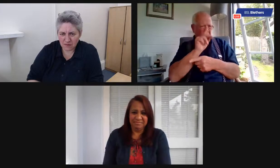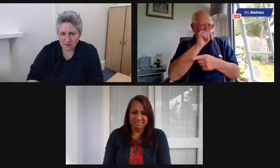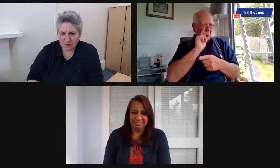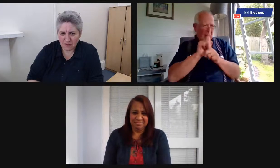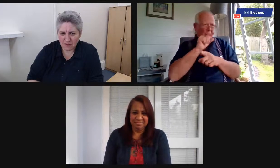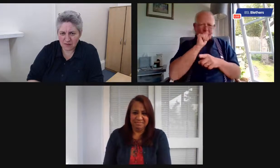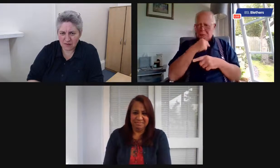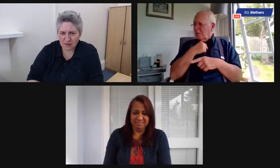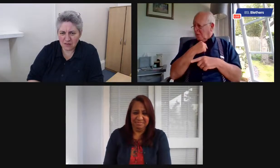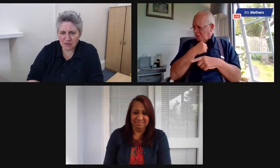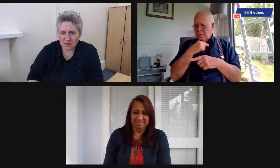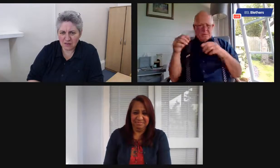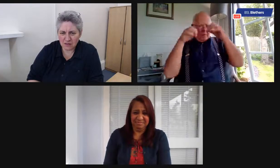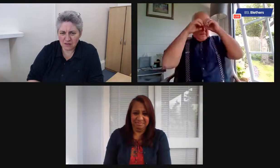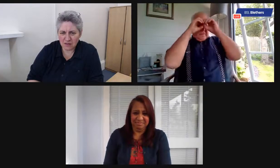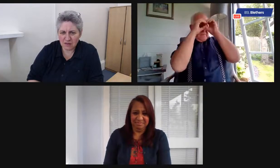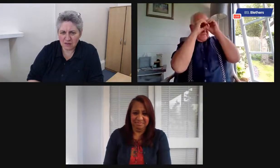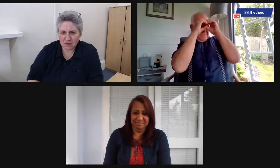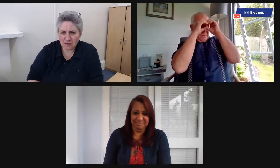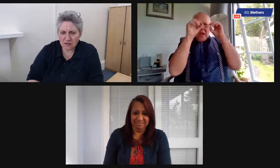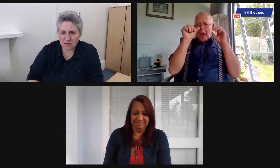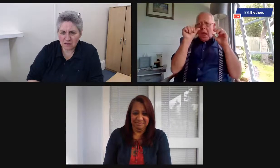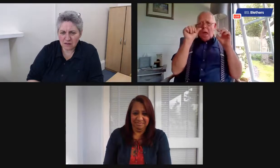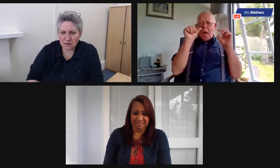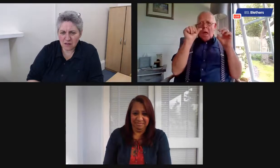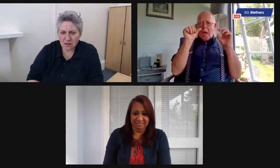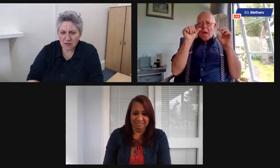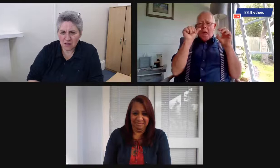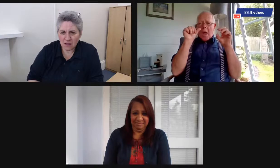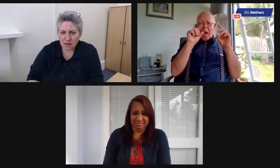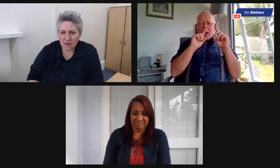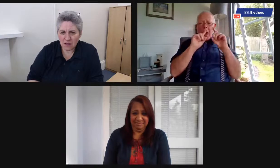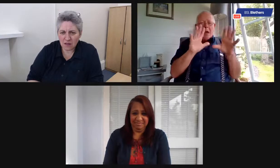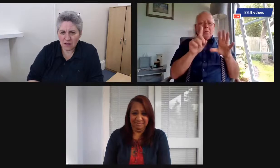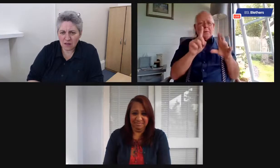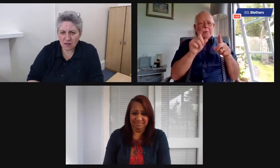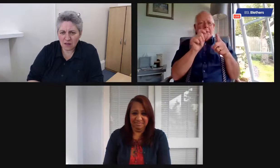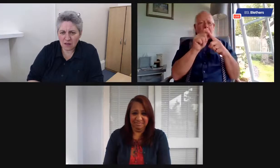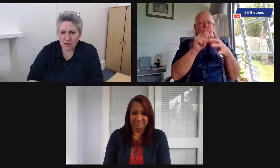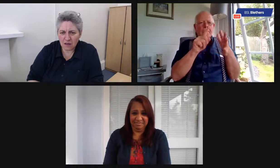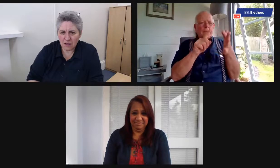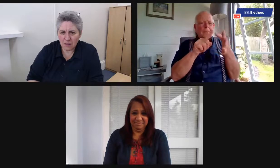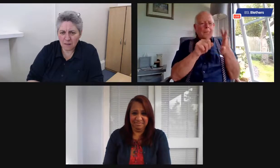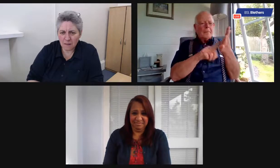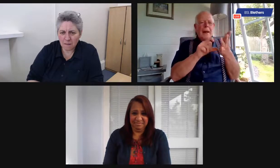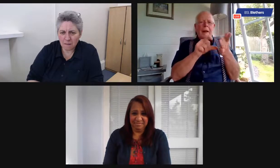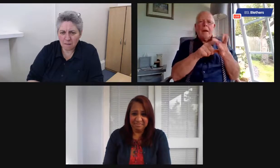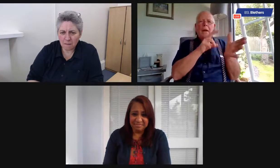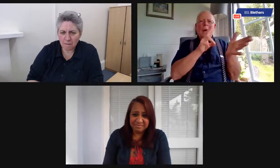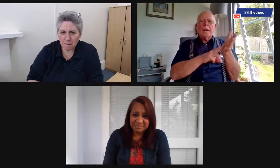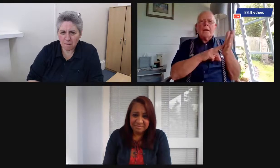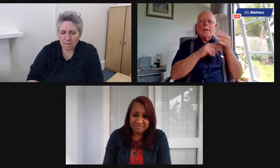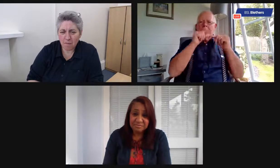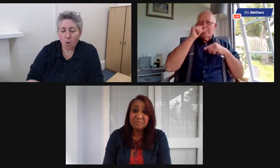person I was with said, "Look at that over there. Look, there's something on the island." So I got my binoculars out and I was like, "I cannot believe this. That